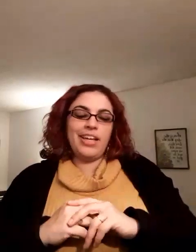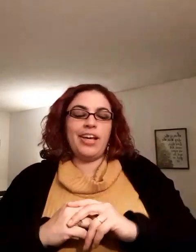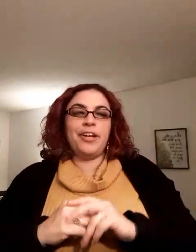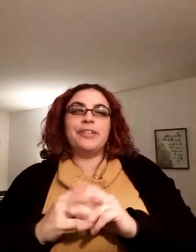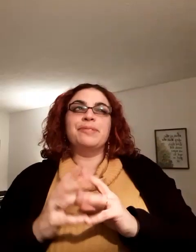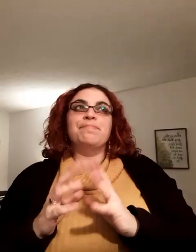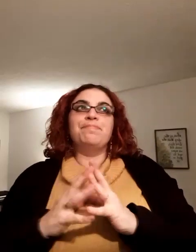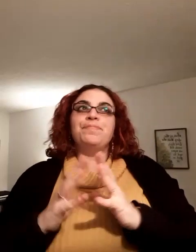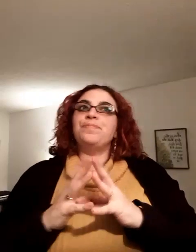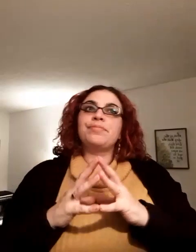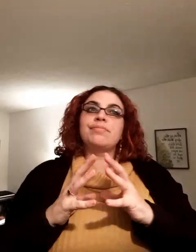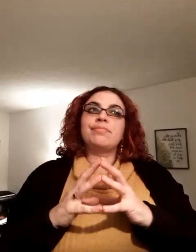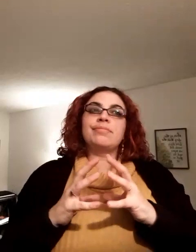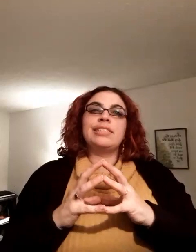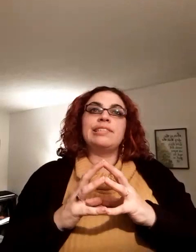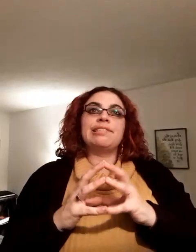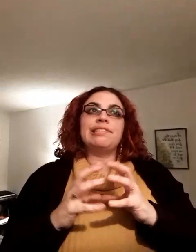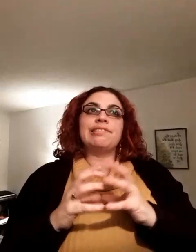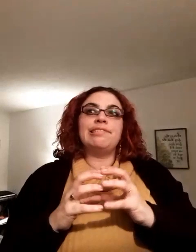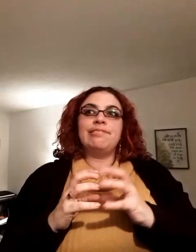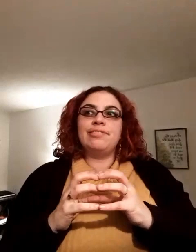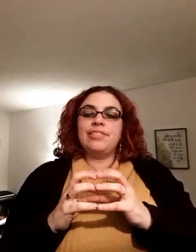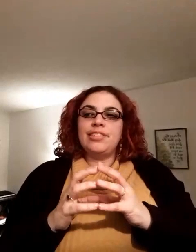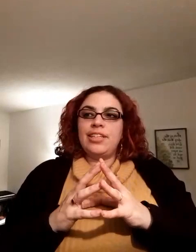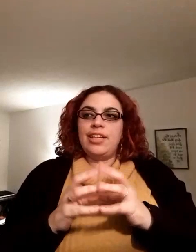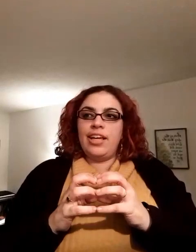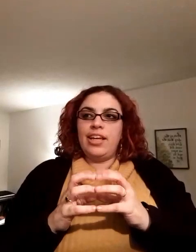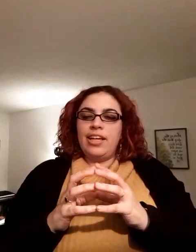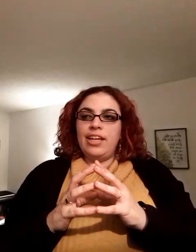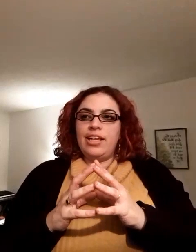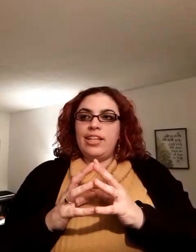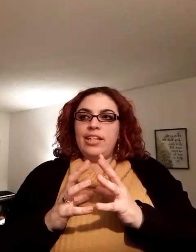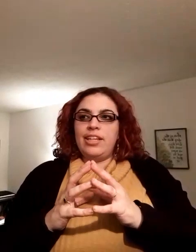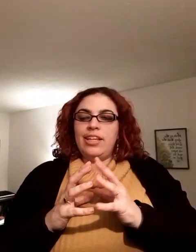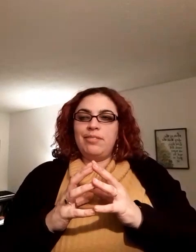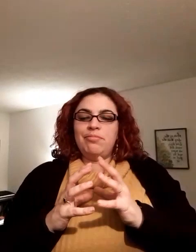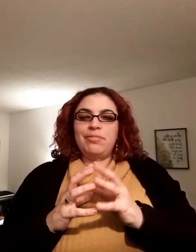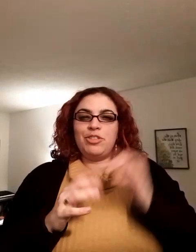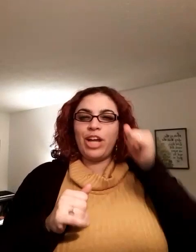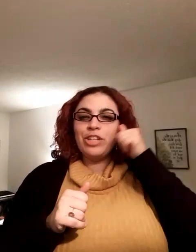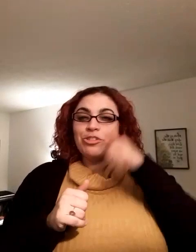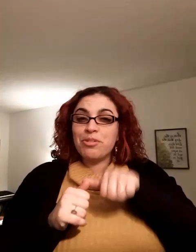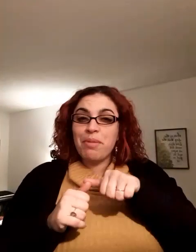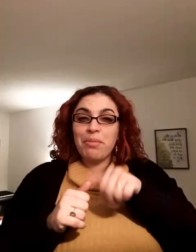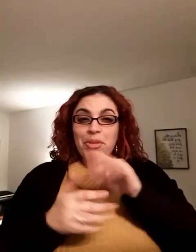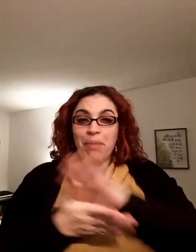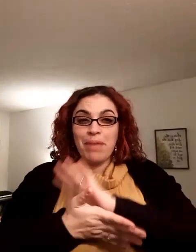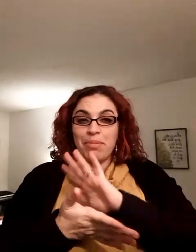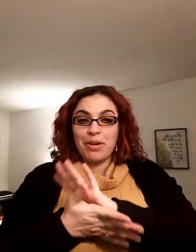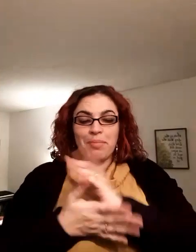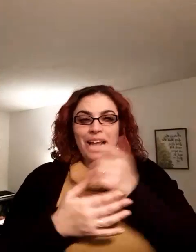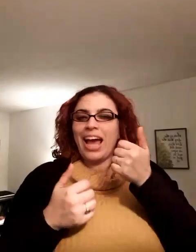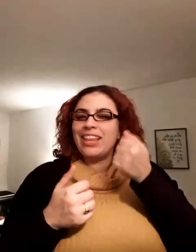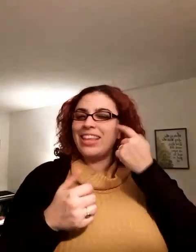And trying to remember the paper, but I think